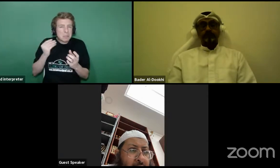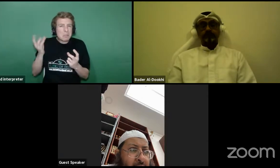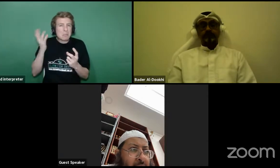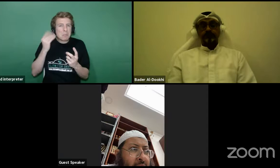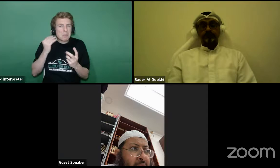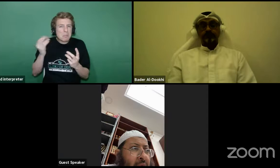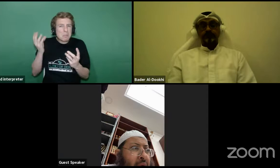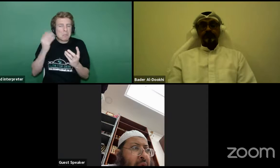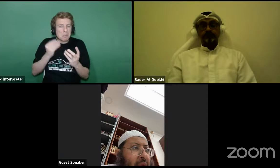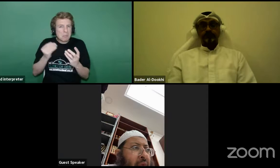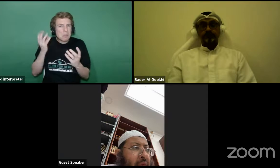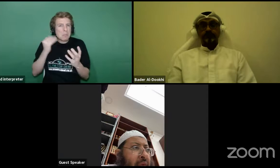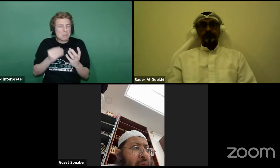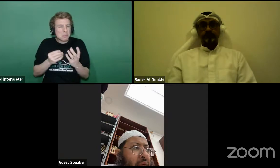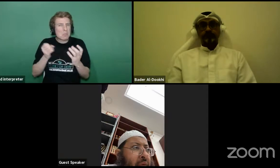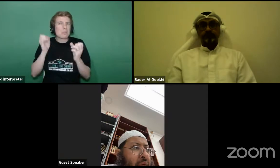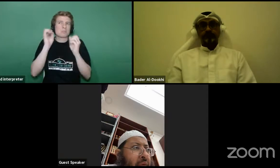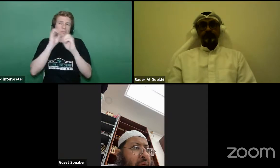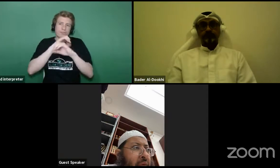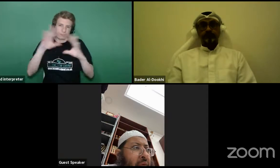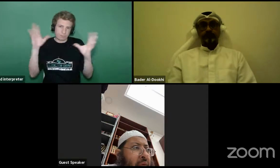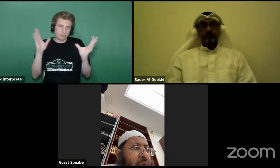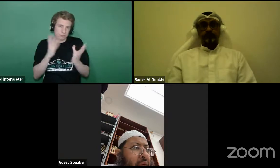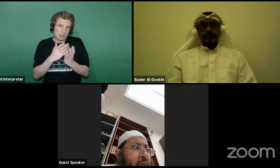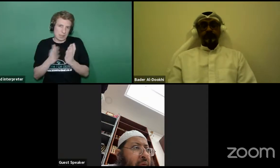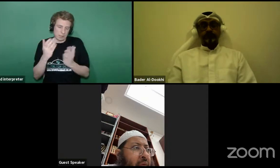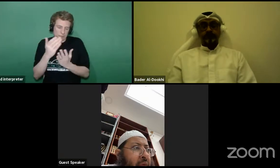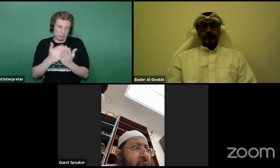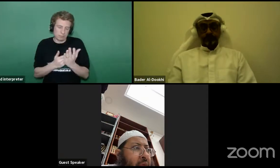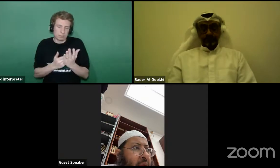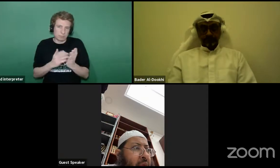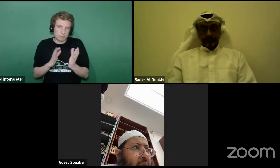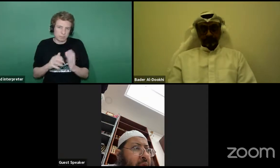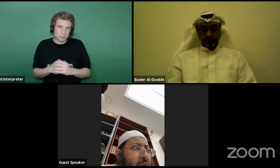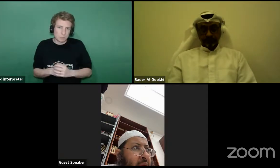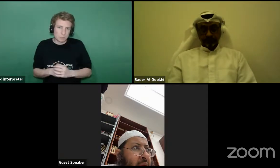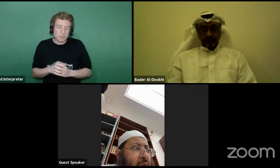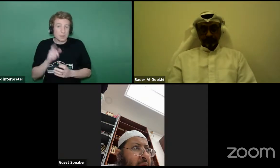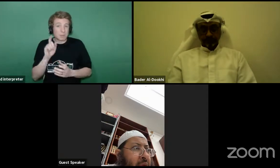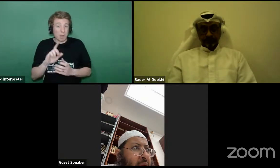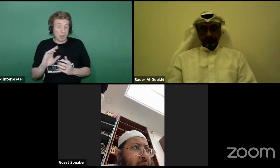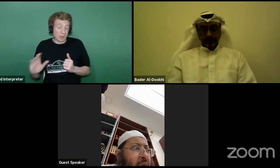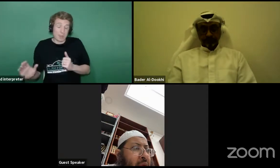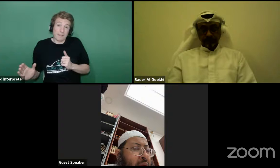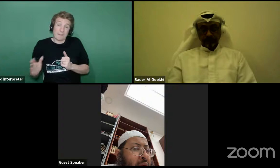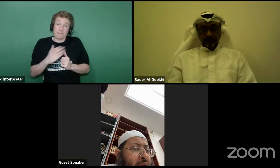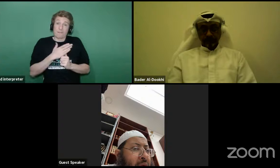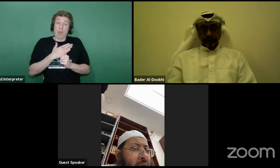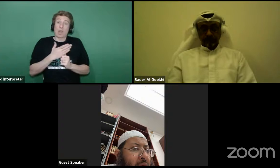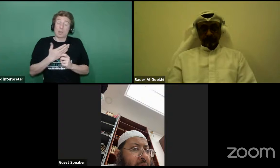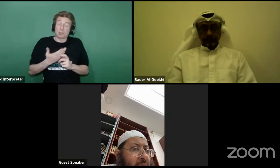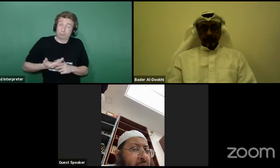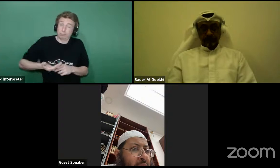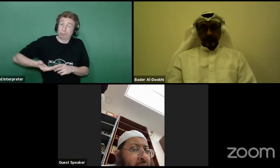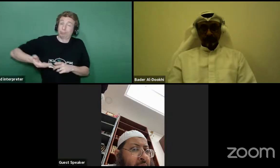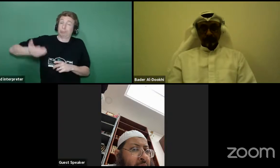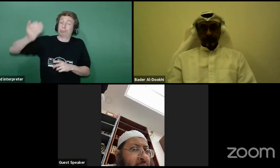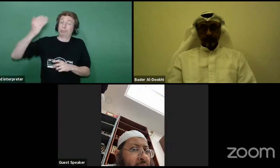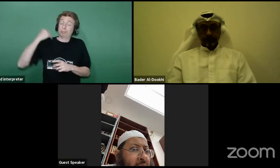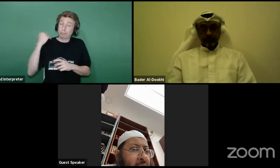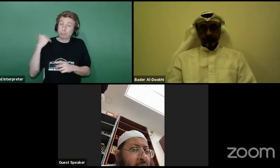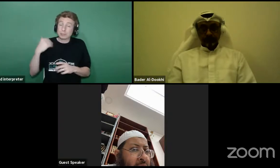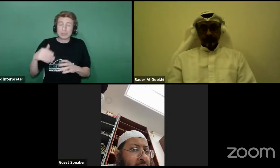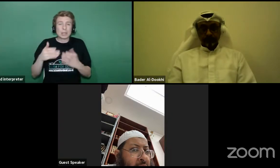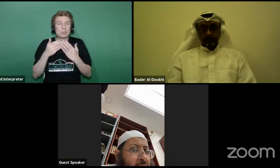at the beginning of the matter, it was such that the Muslims, they could choose whether to fast the day